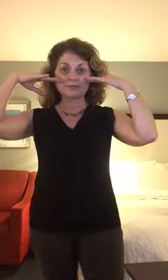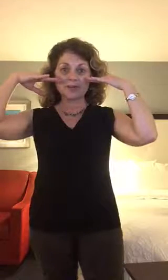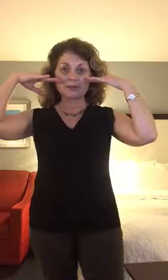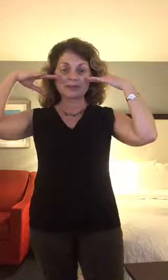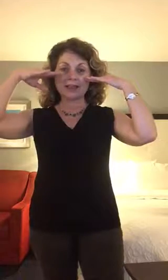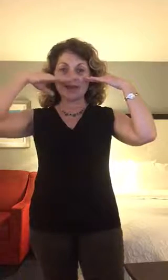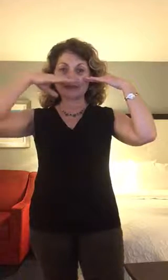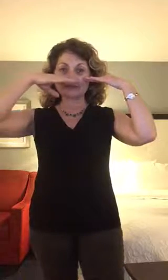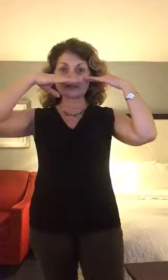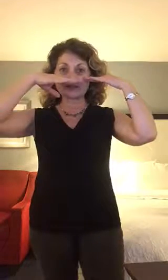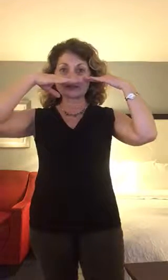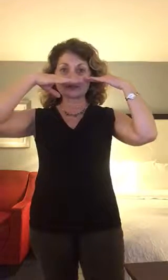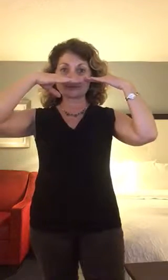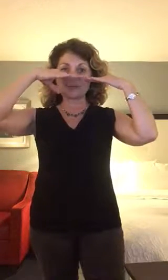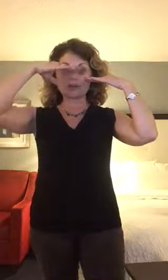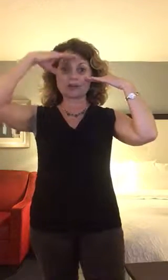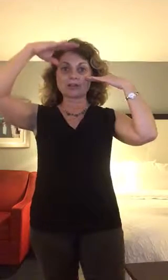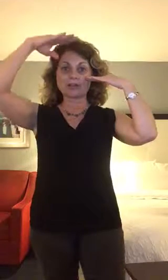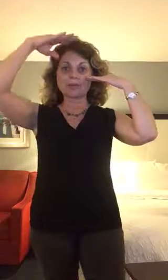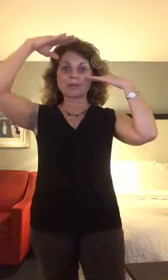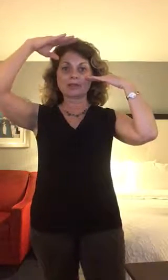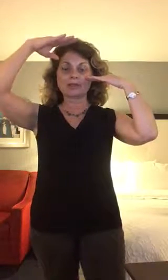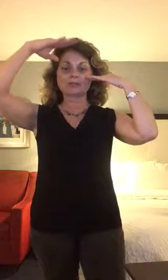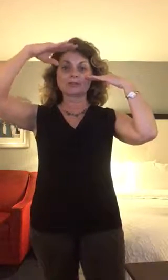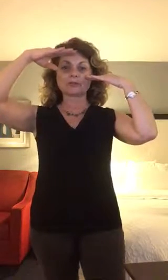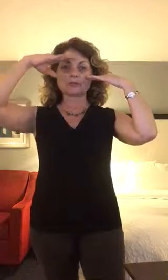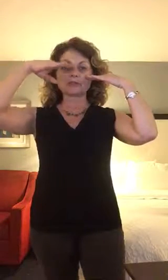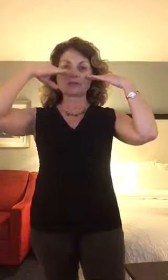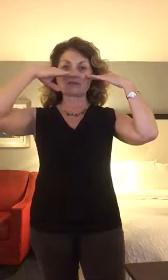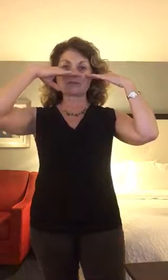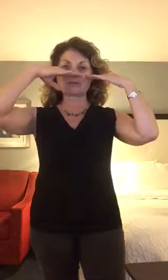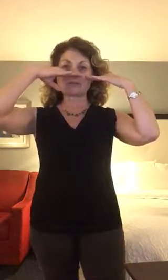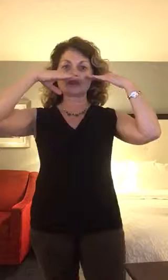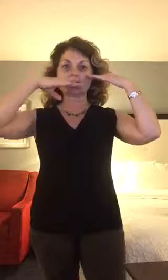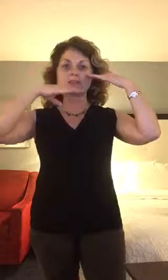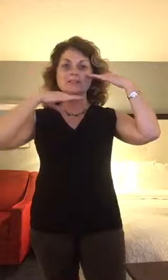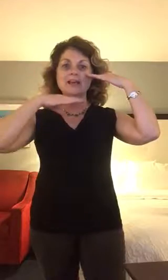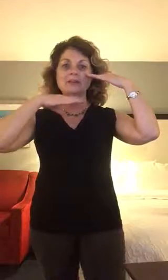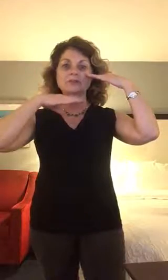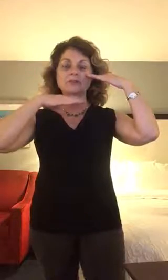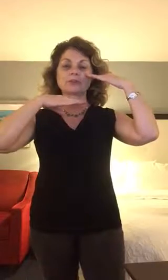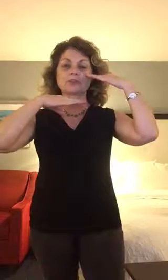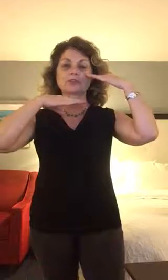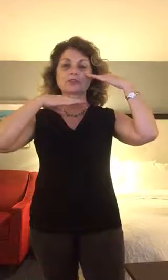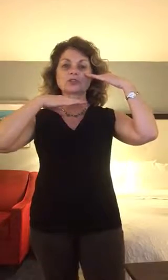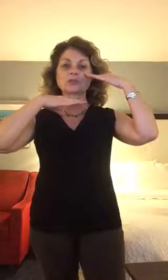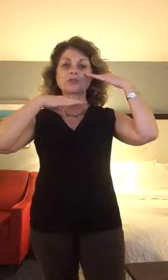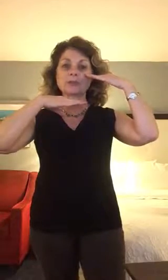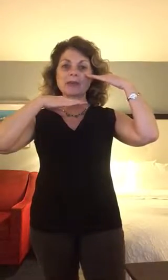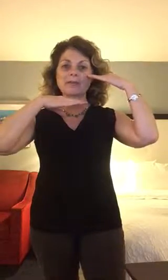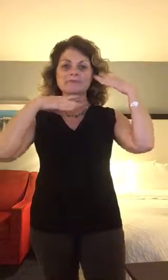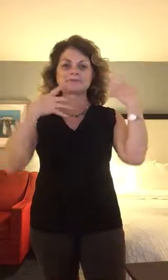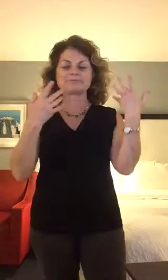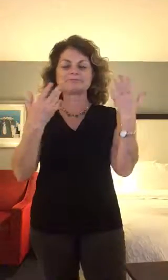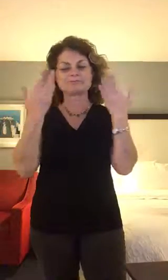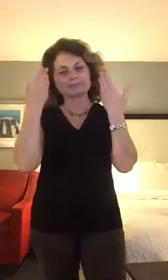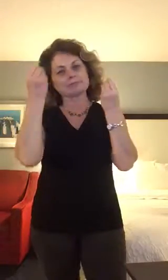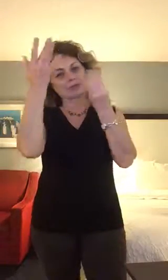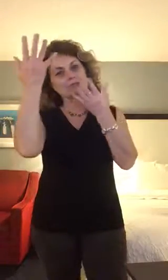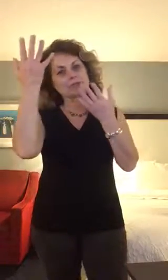divide it in half. The signs from here on up refers to male. From here on down refers to female. Just so